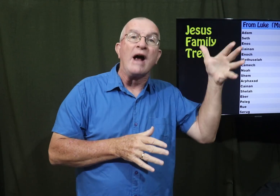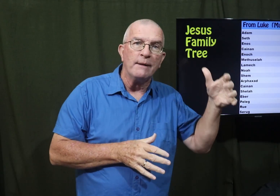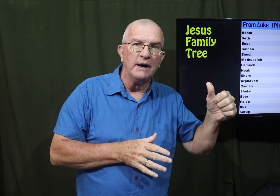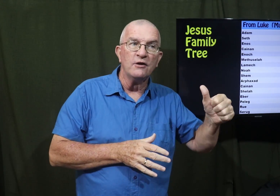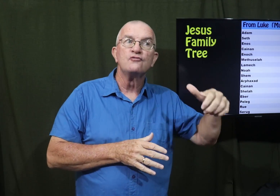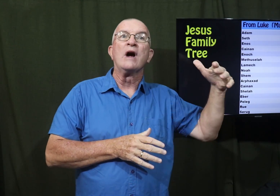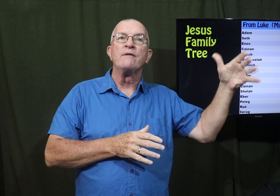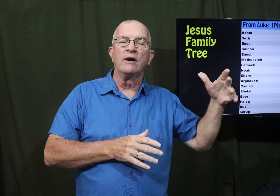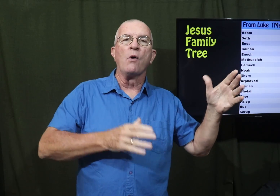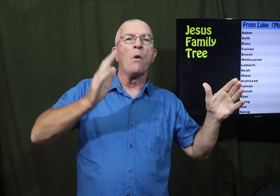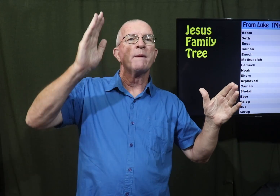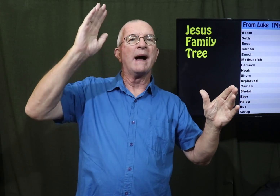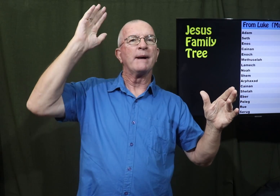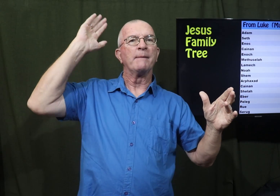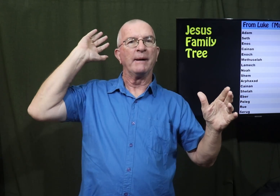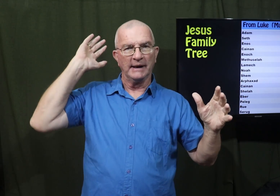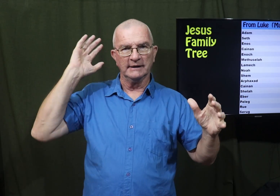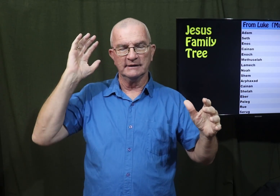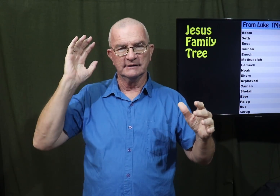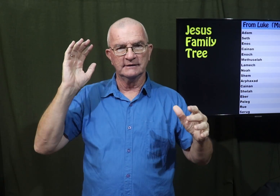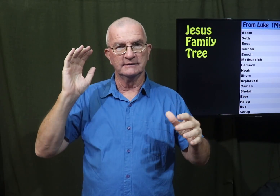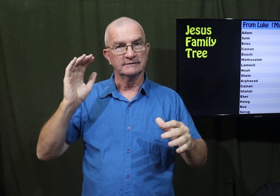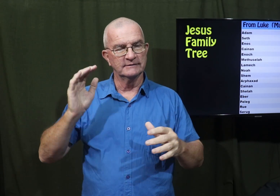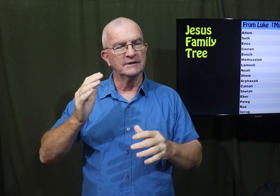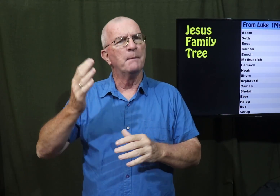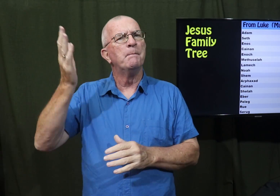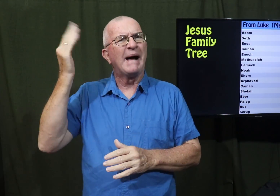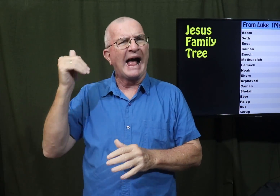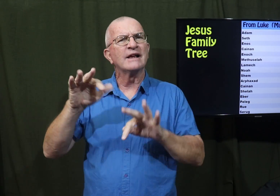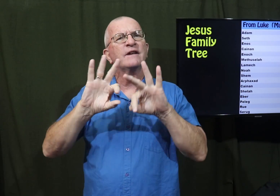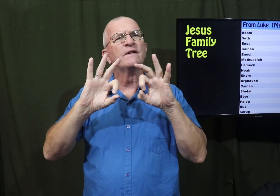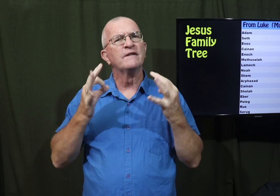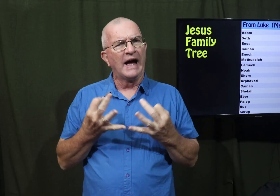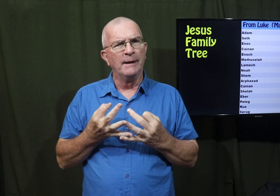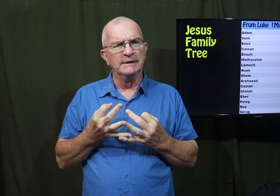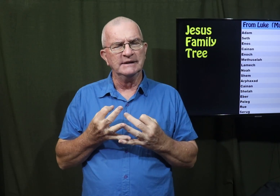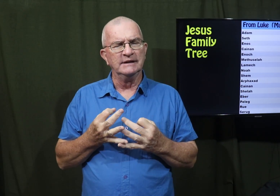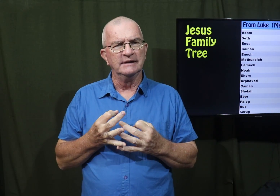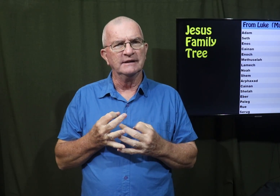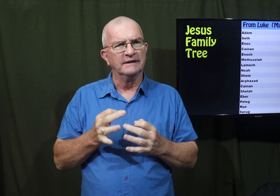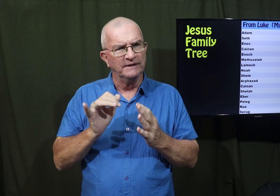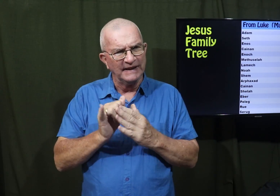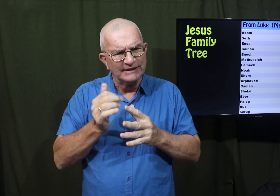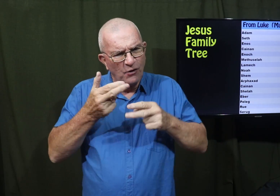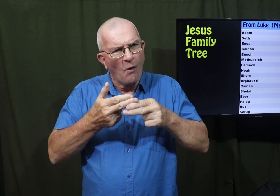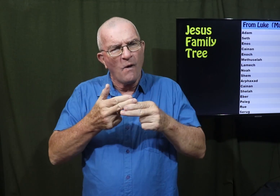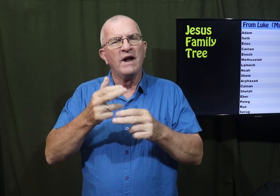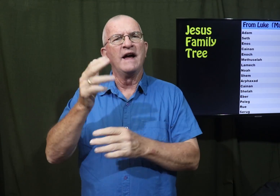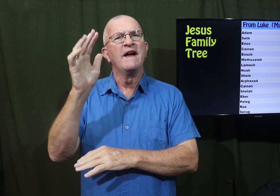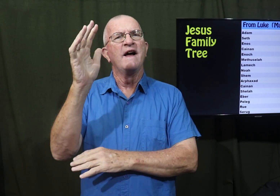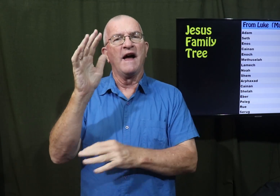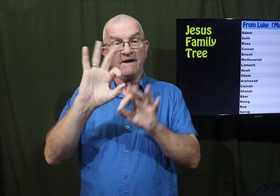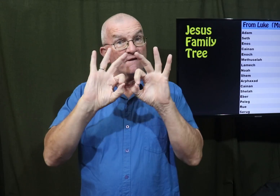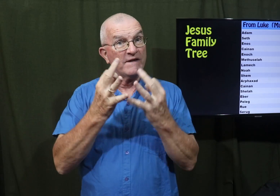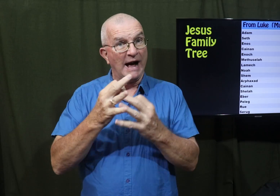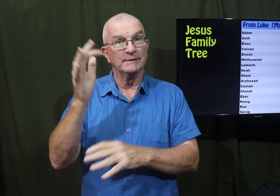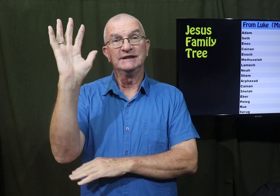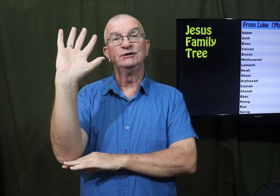and great-grandmother, all the way back in the past. Your family. That's called a family